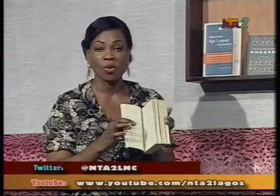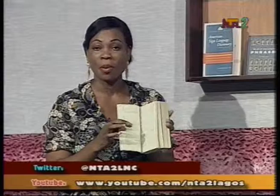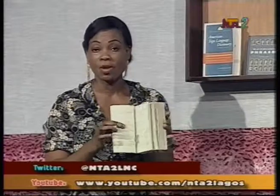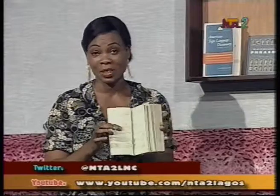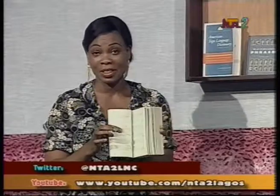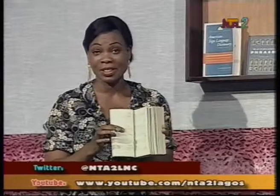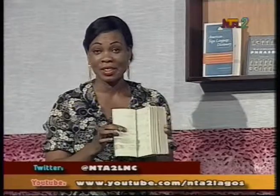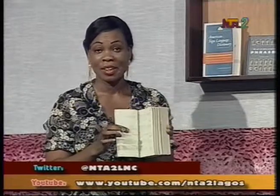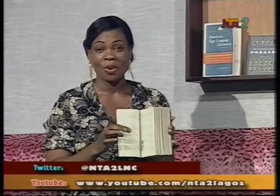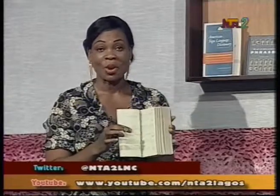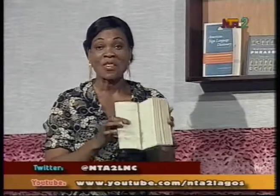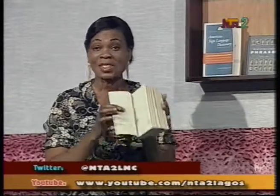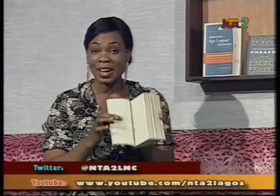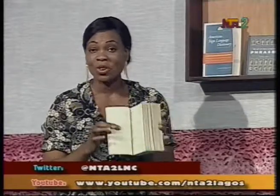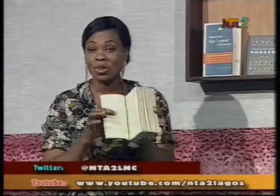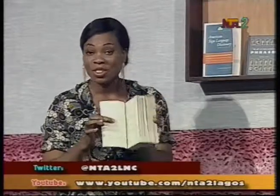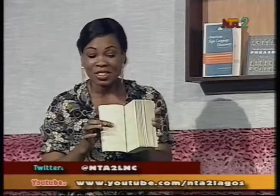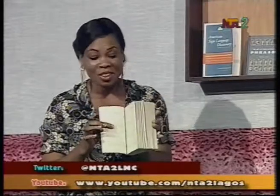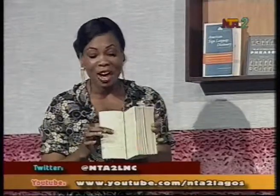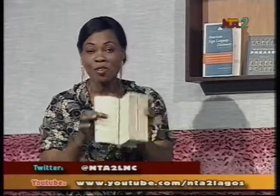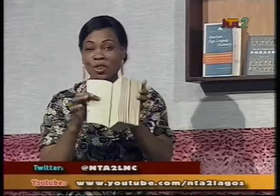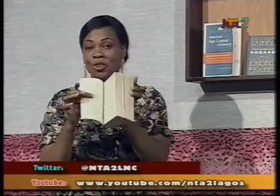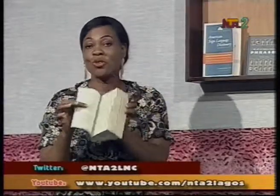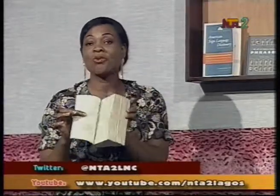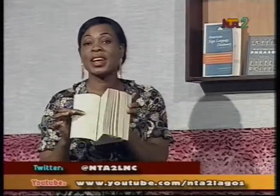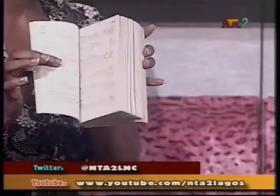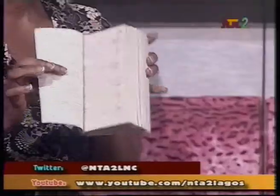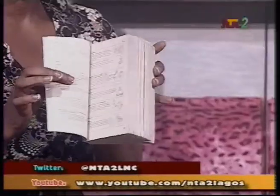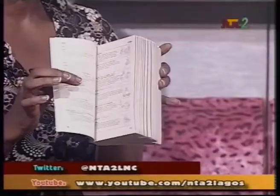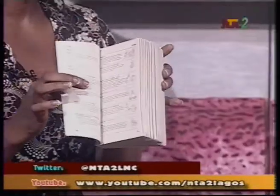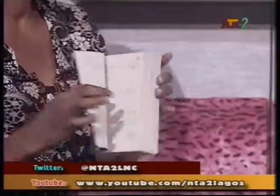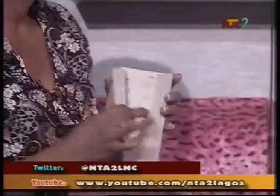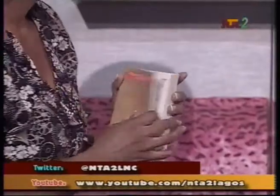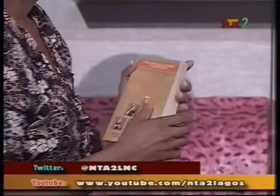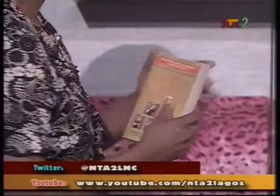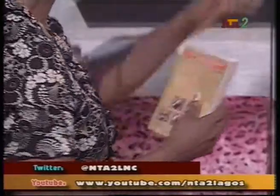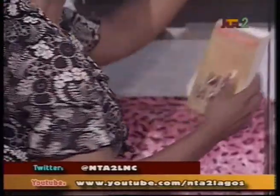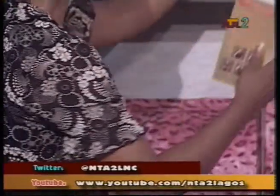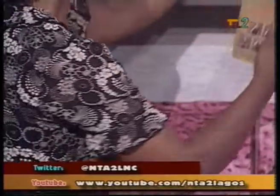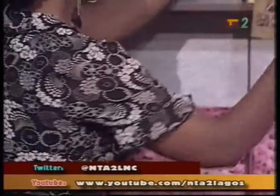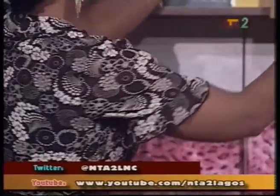about with it. Whatever sign you're yearning to have, you'll find it here. These are the